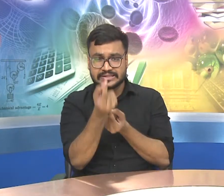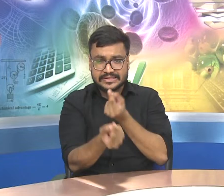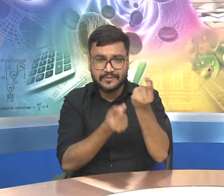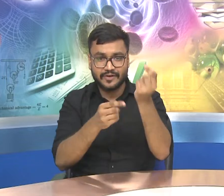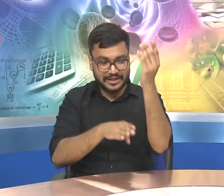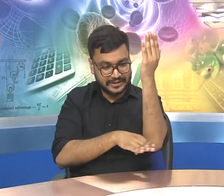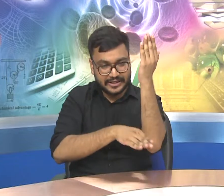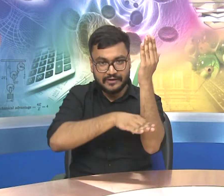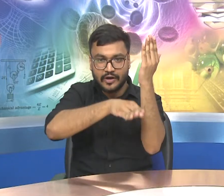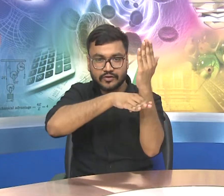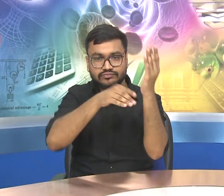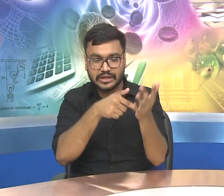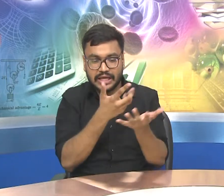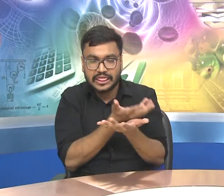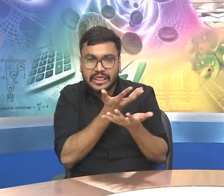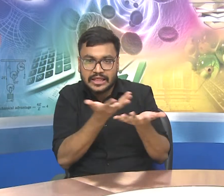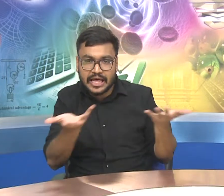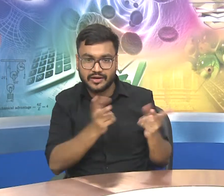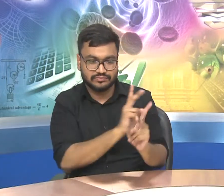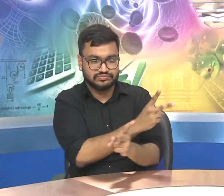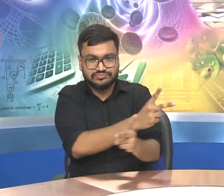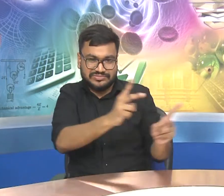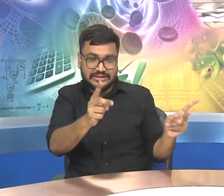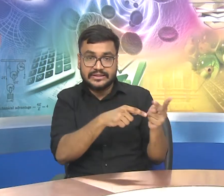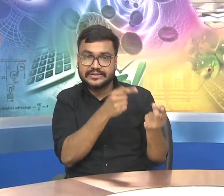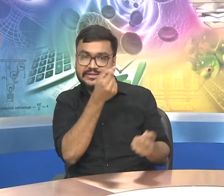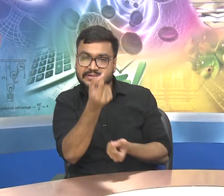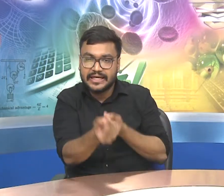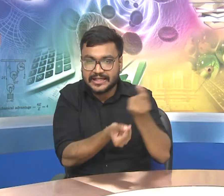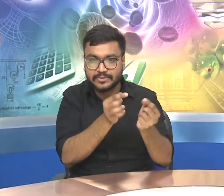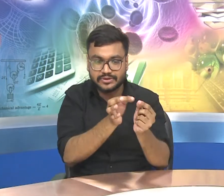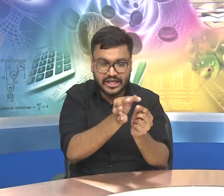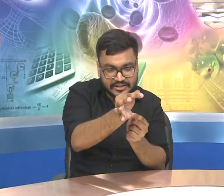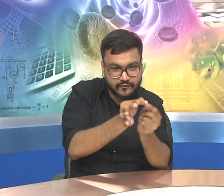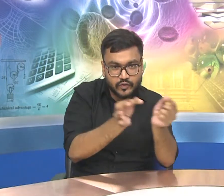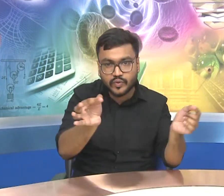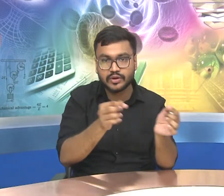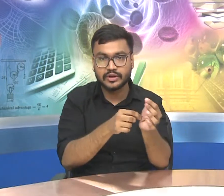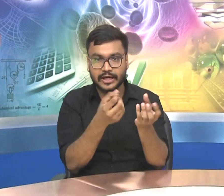It is usually measured in grams per unit area